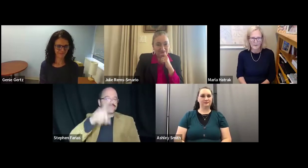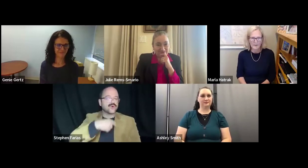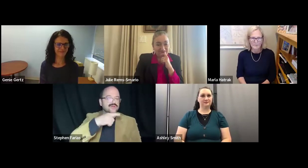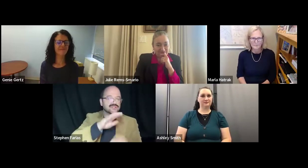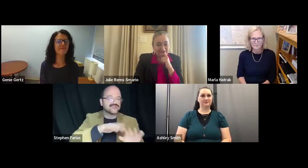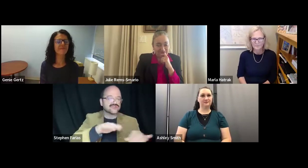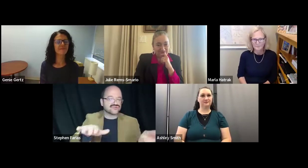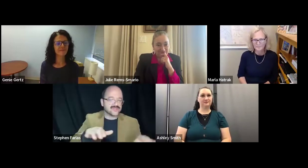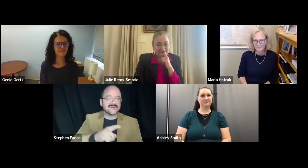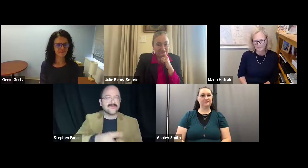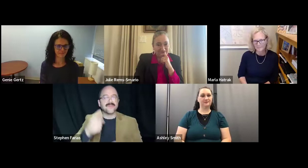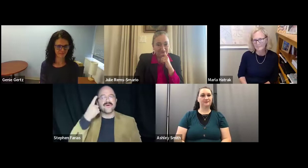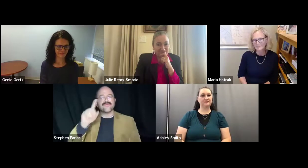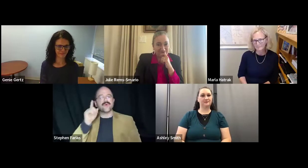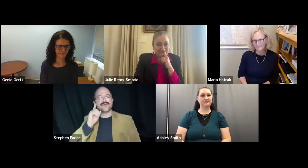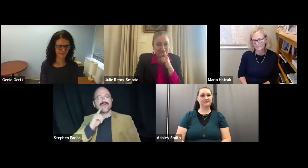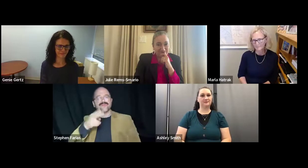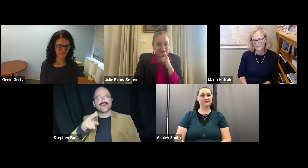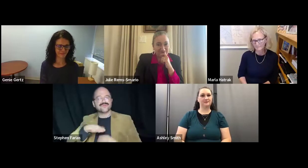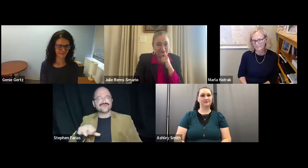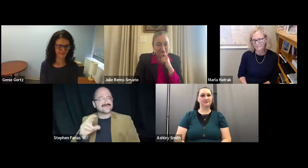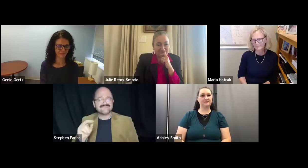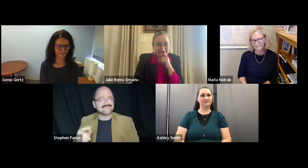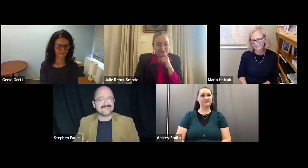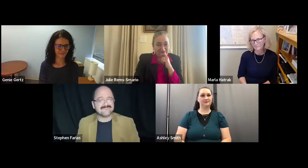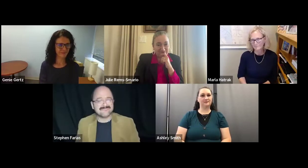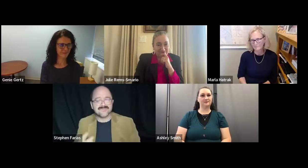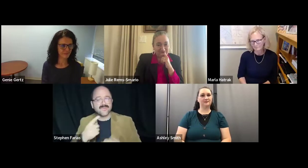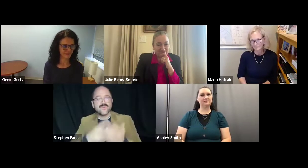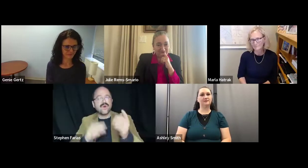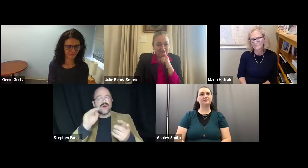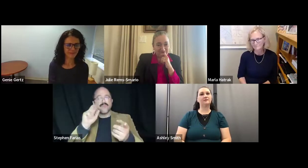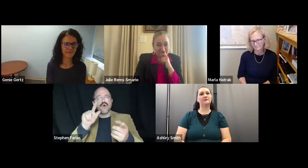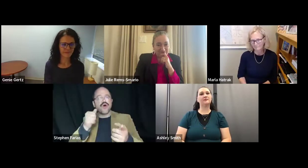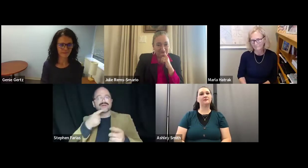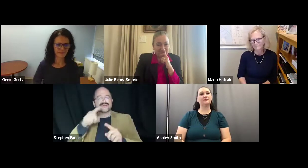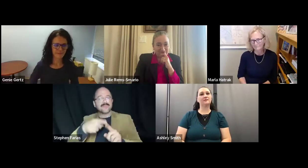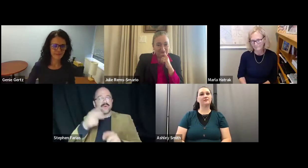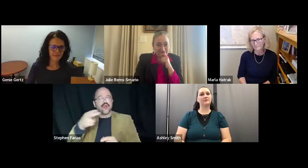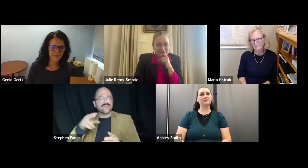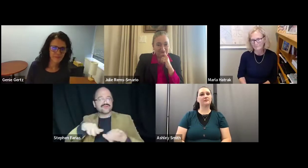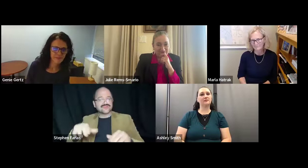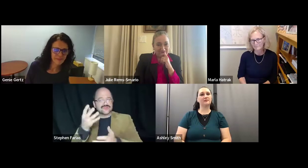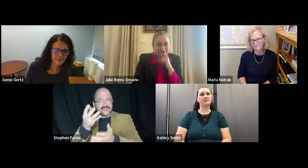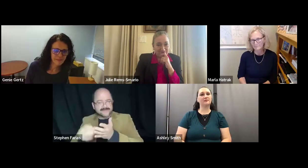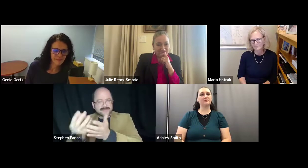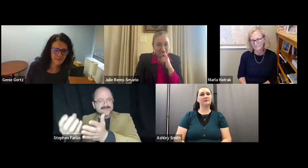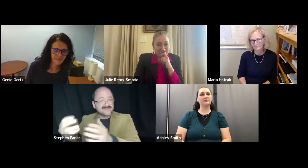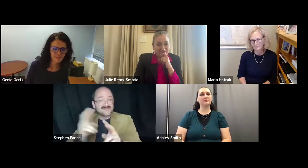are not getting this incidental learning that their hearing peers are getting. As Marla or Dr.